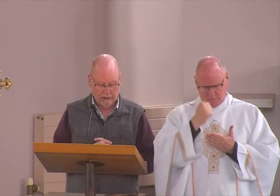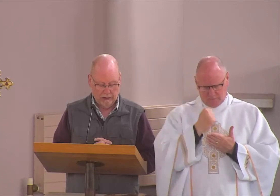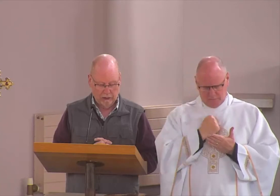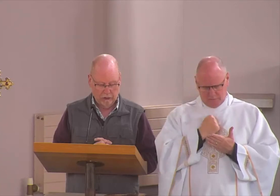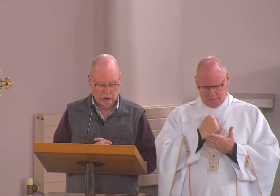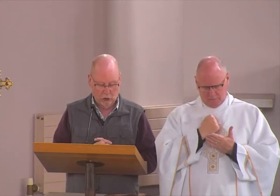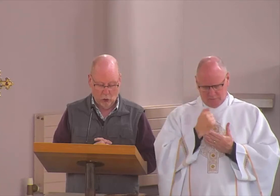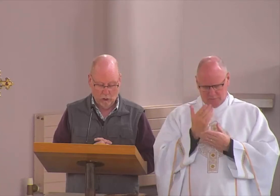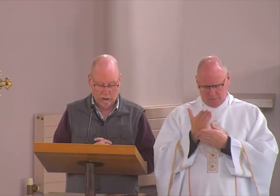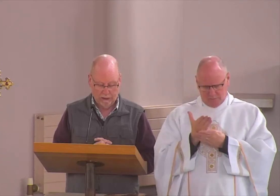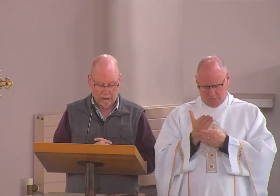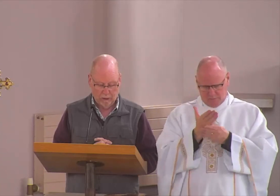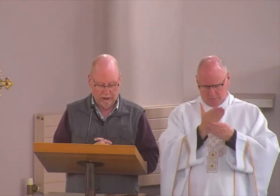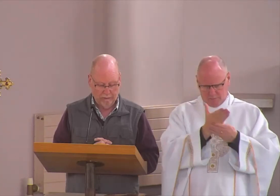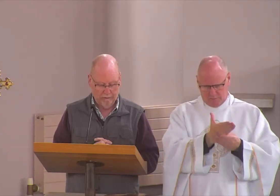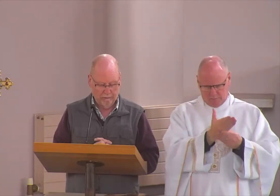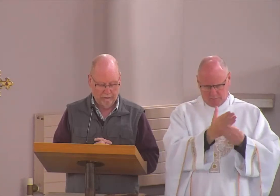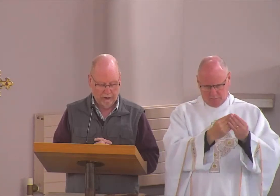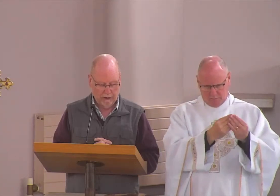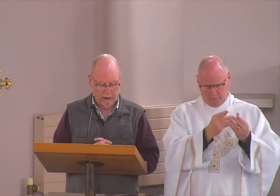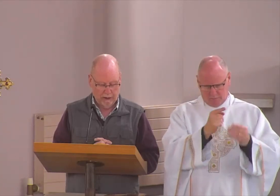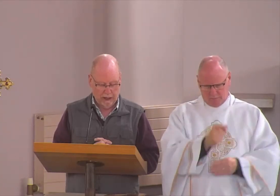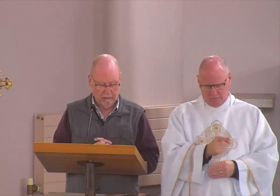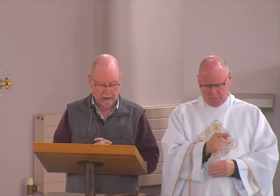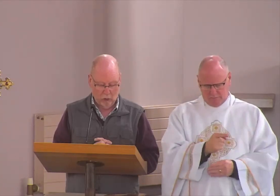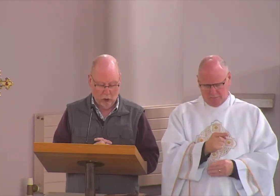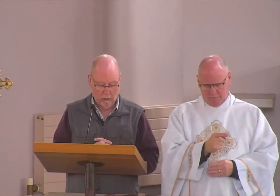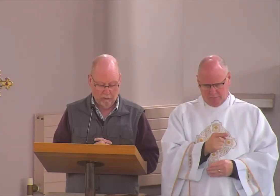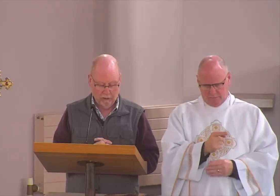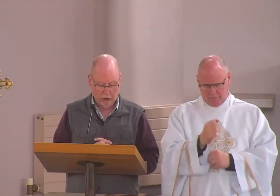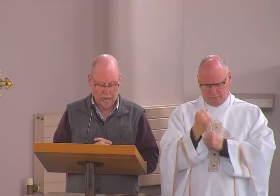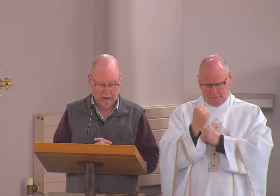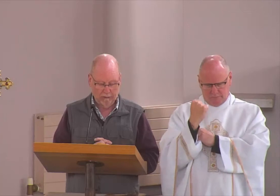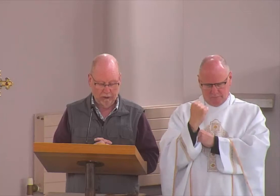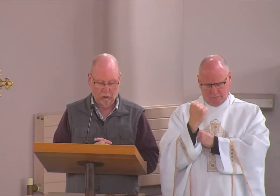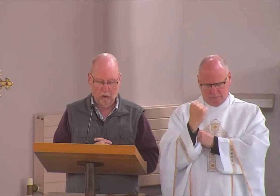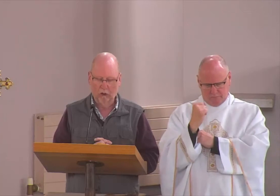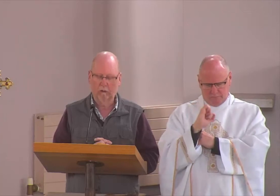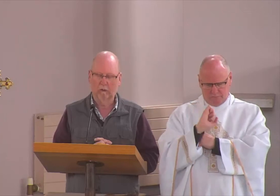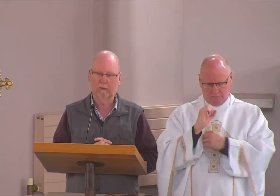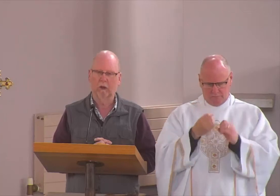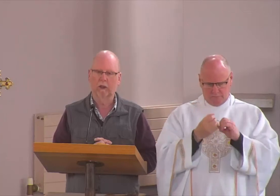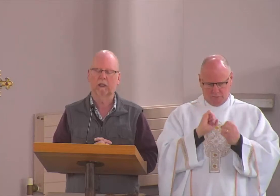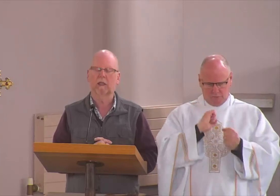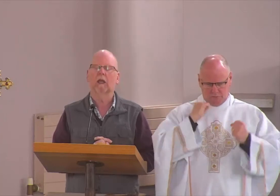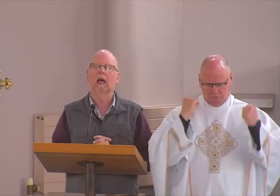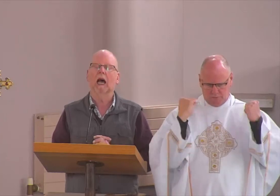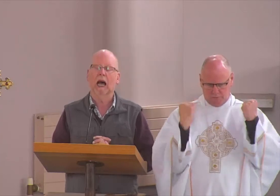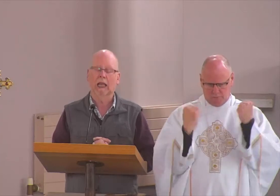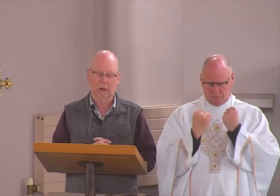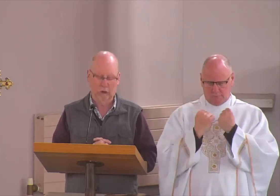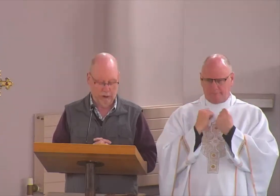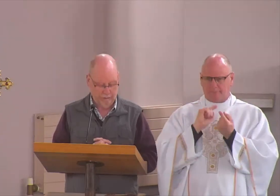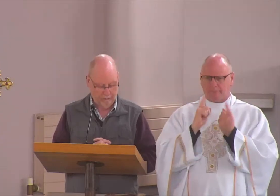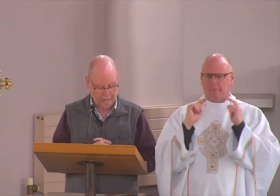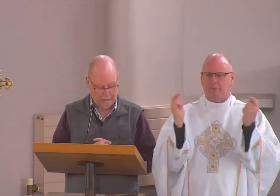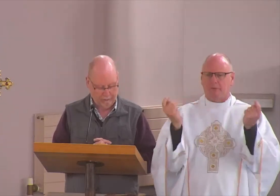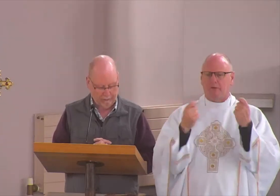hand shall always be with him, and my arm shall make him strong. Response,